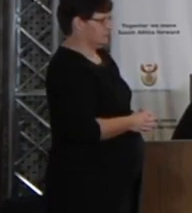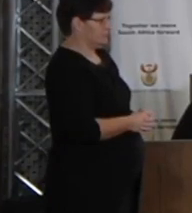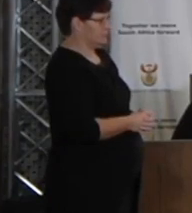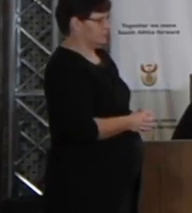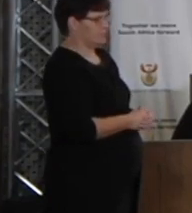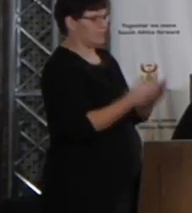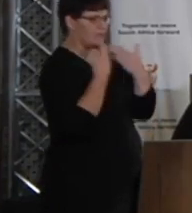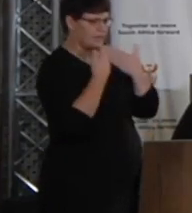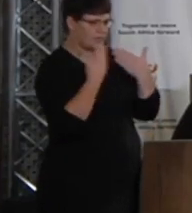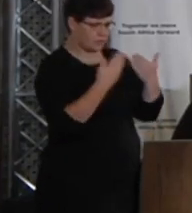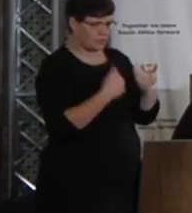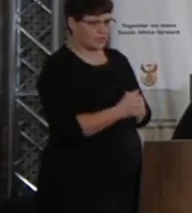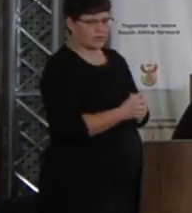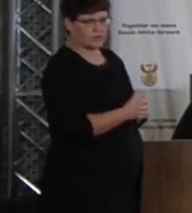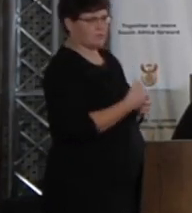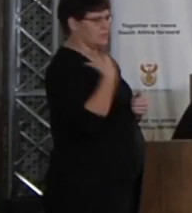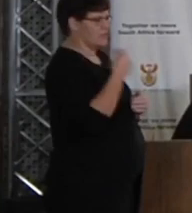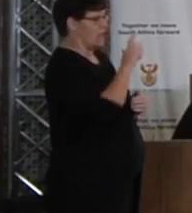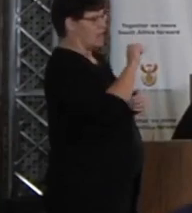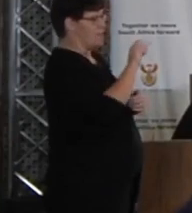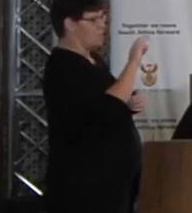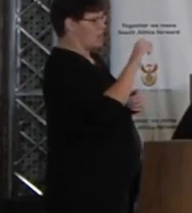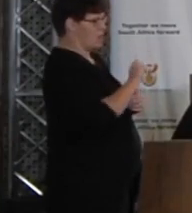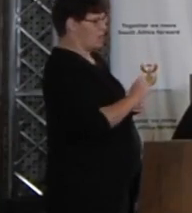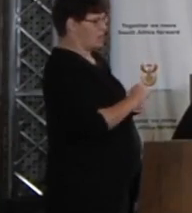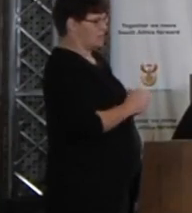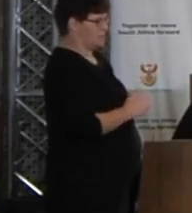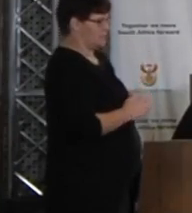Thank you, colleague. Minister Lamola.